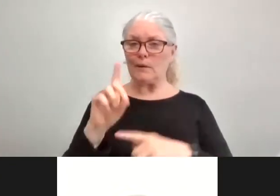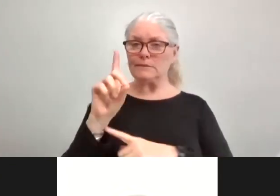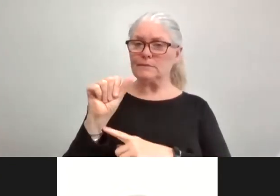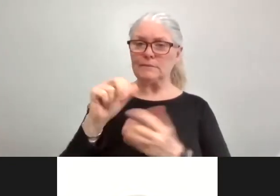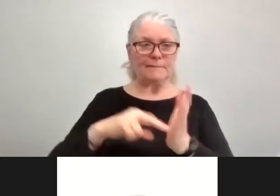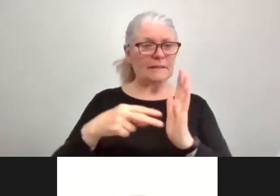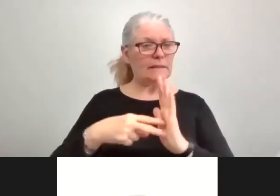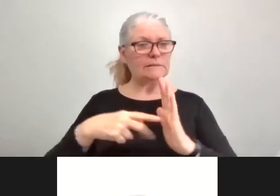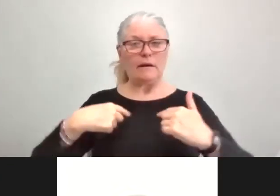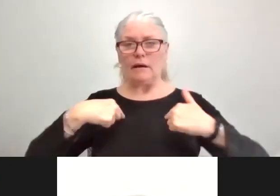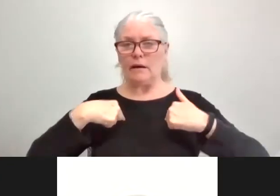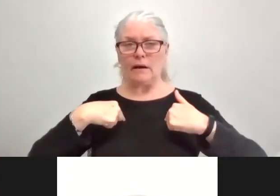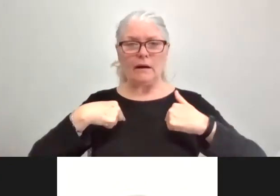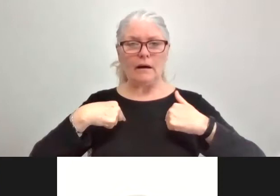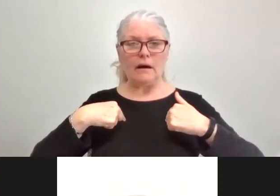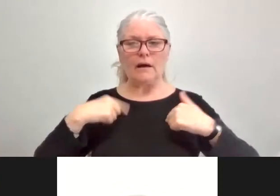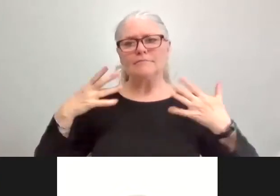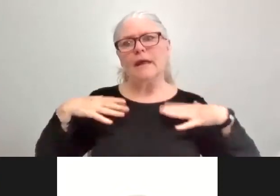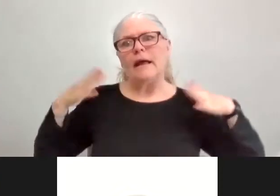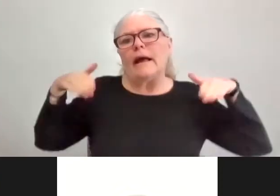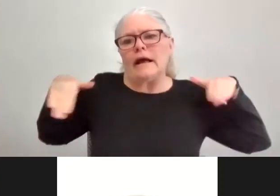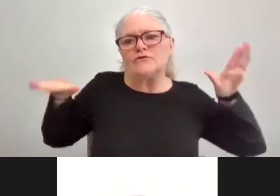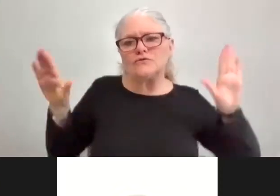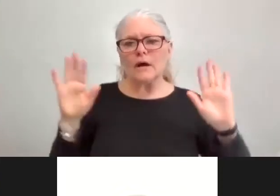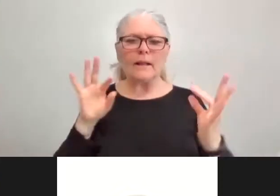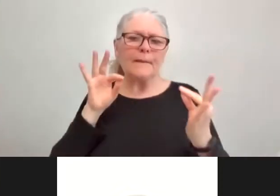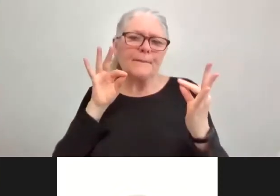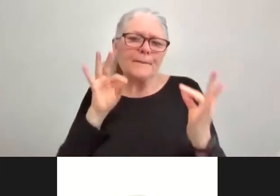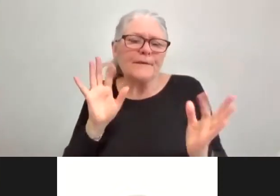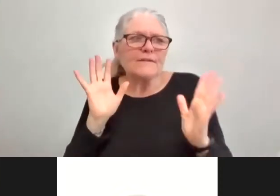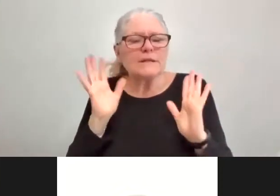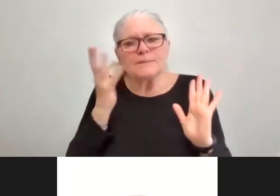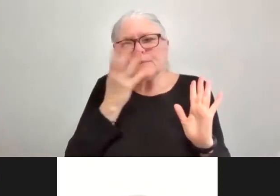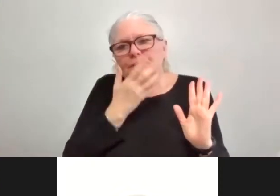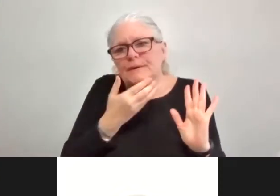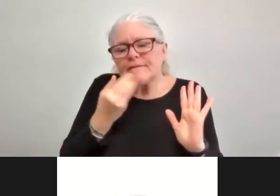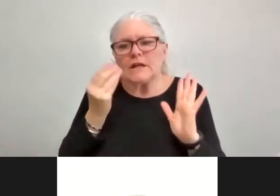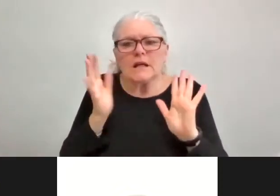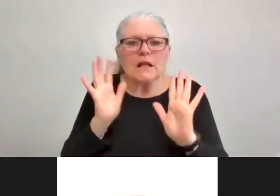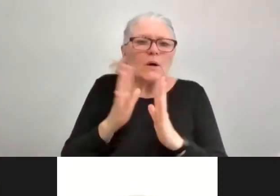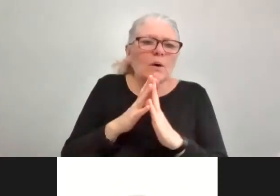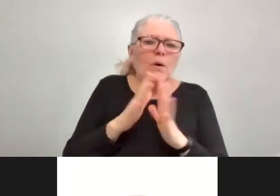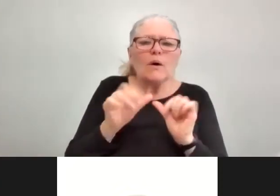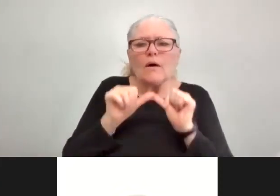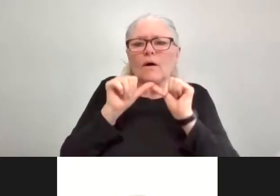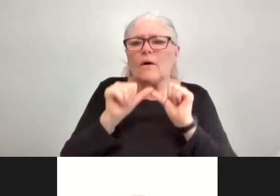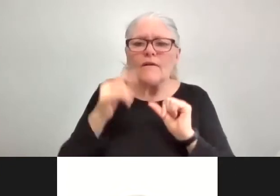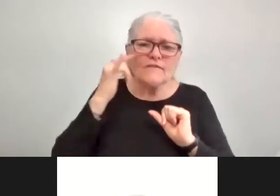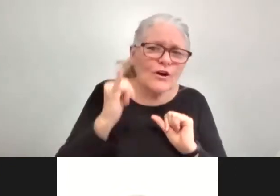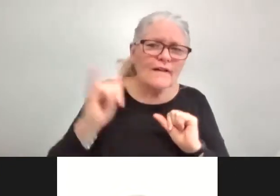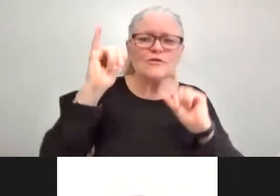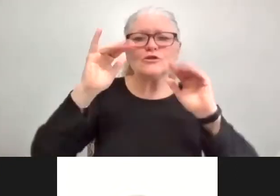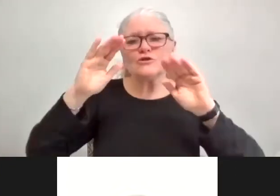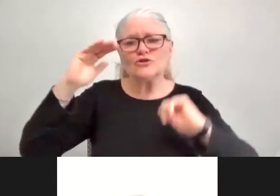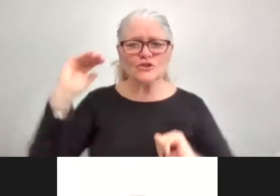like very cherubic identity of like, they're little angels, like they're eternal children. And that's